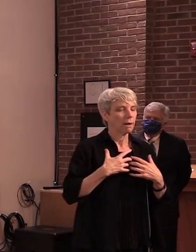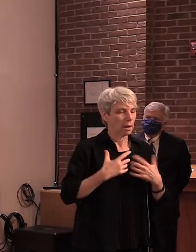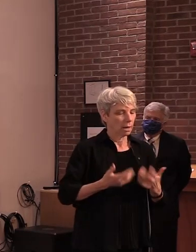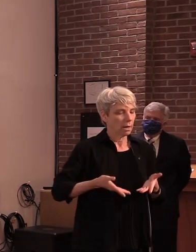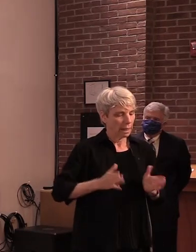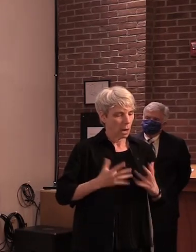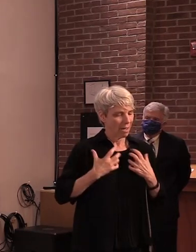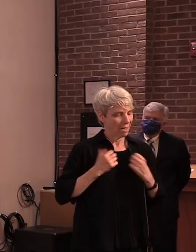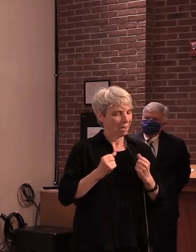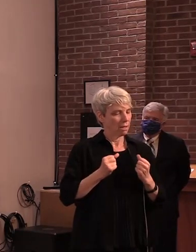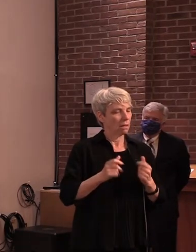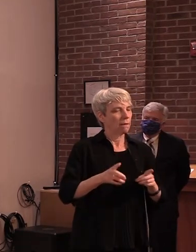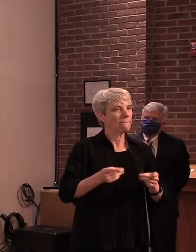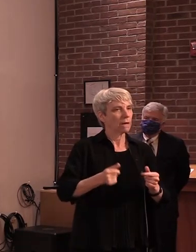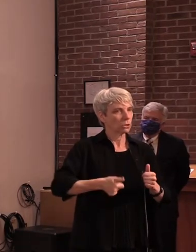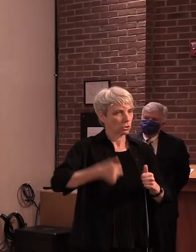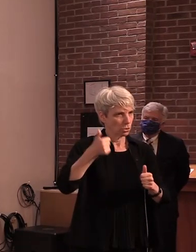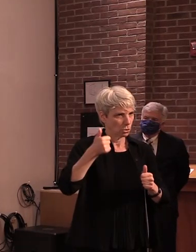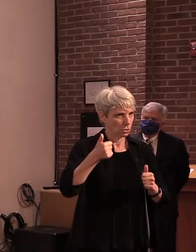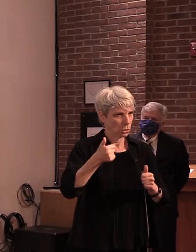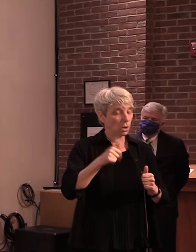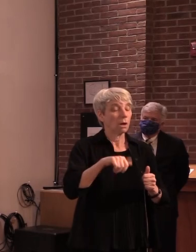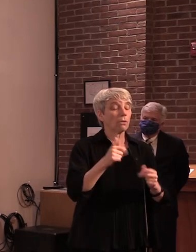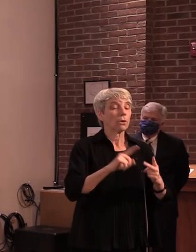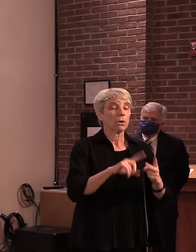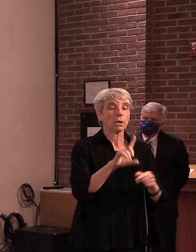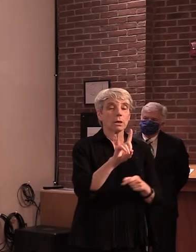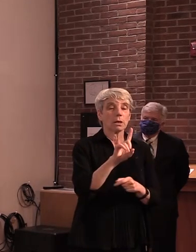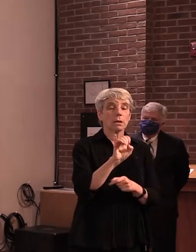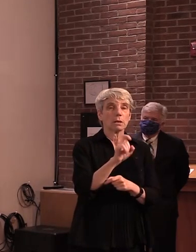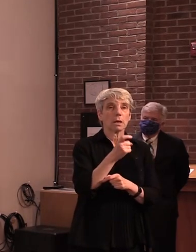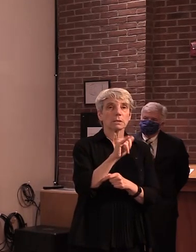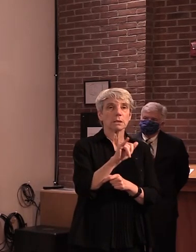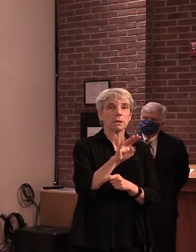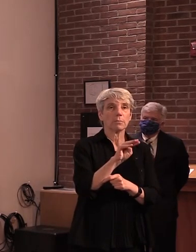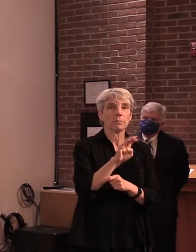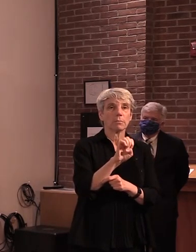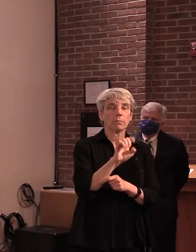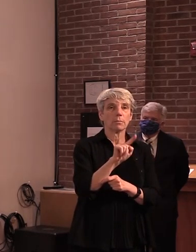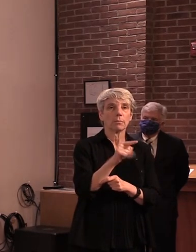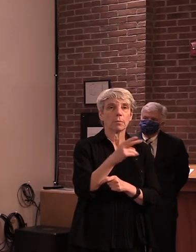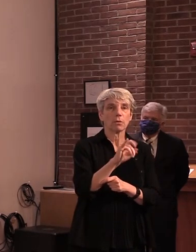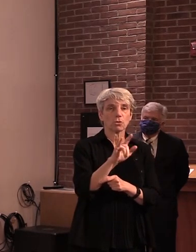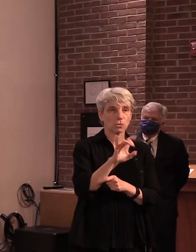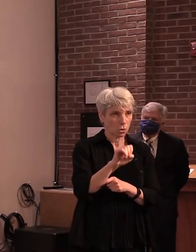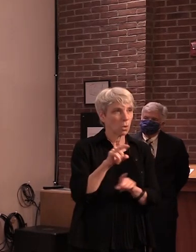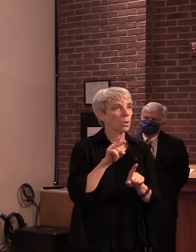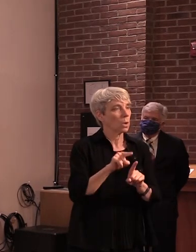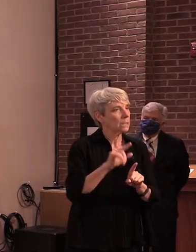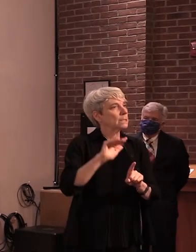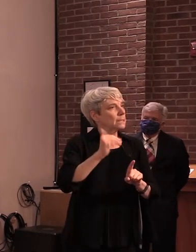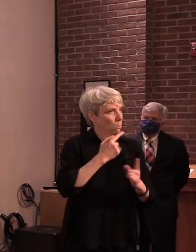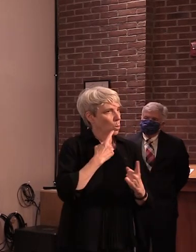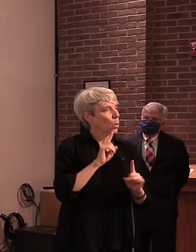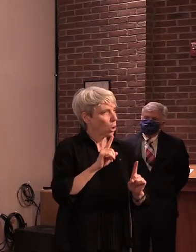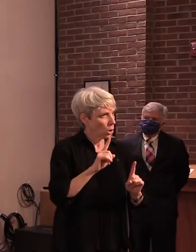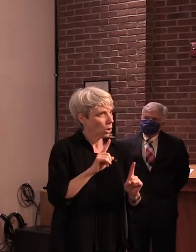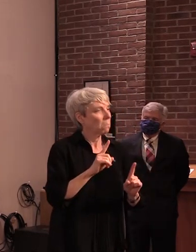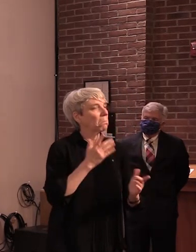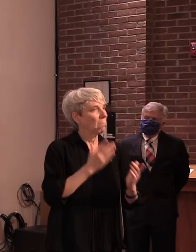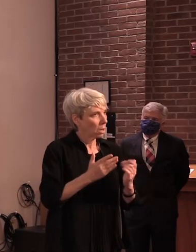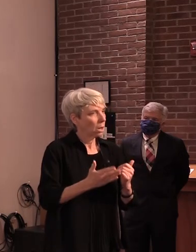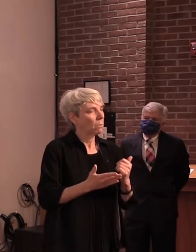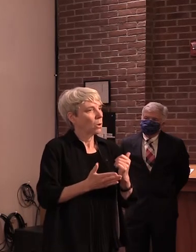Dexamethasone is widely available and is also very useful and may actually have a survival benefit